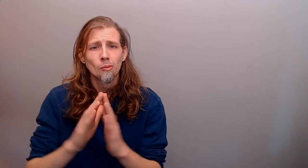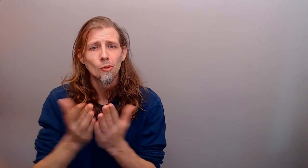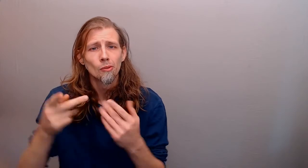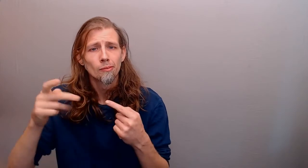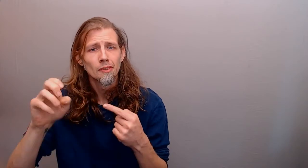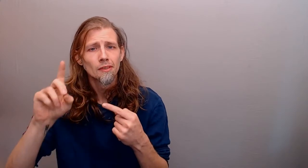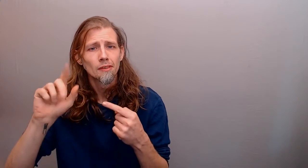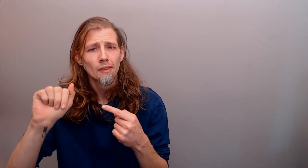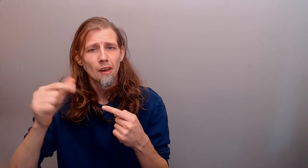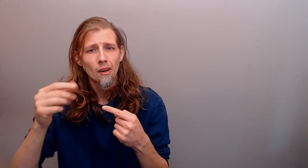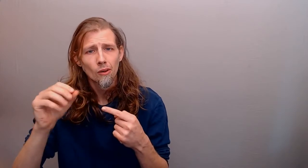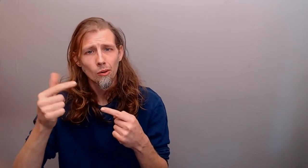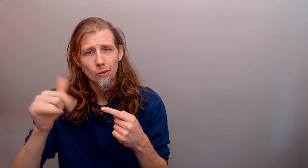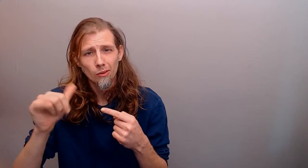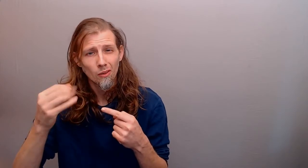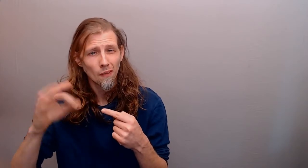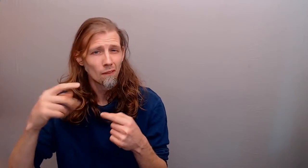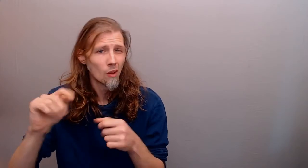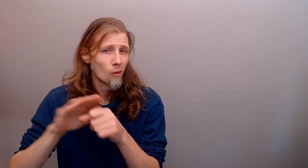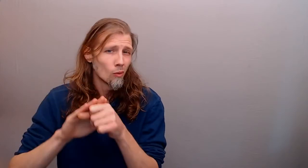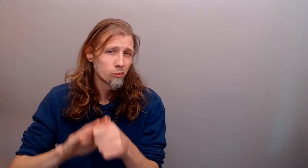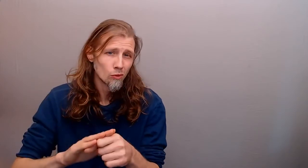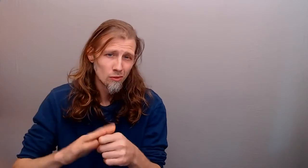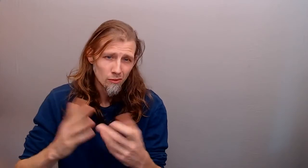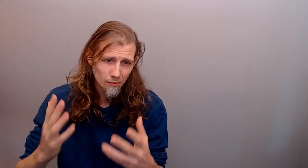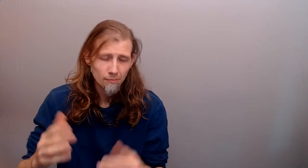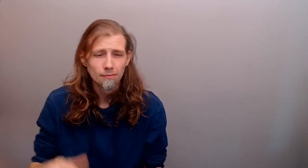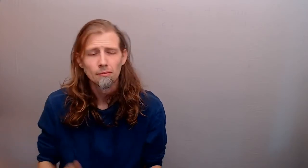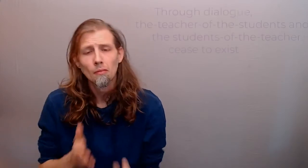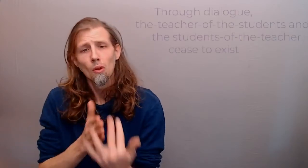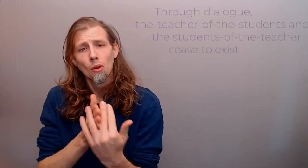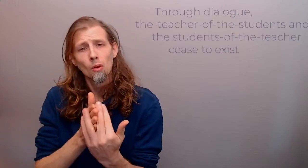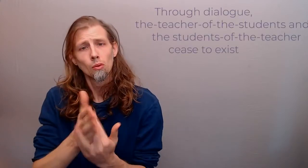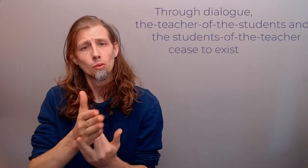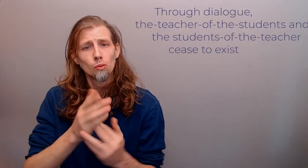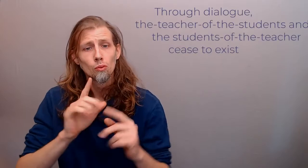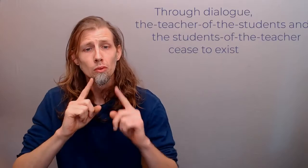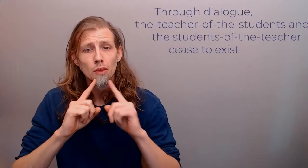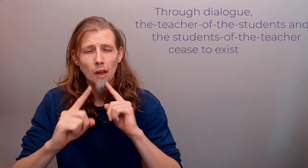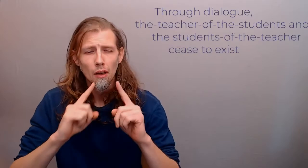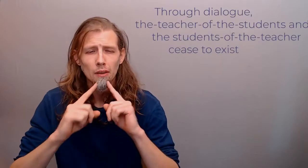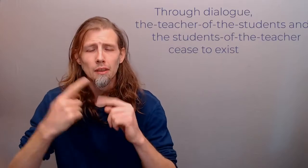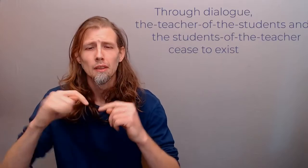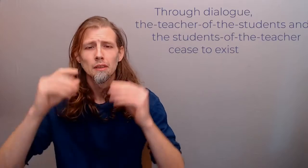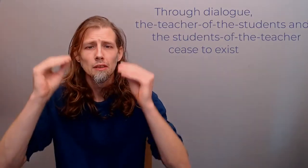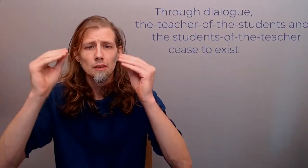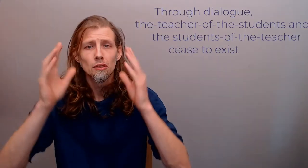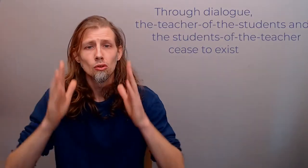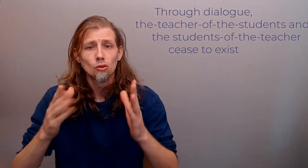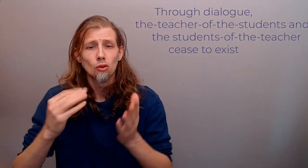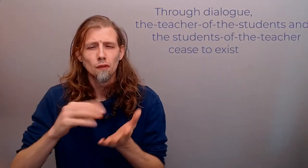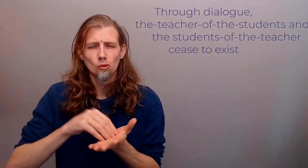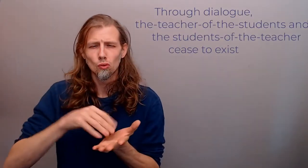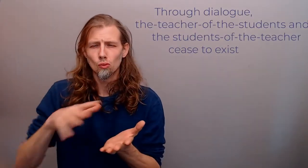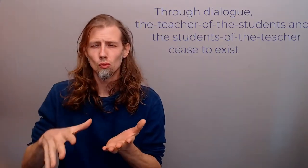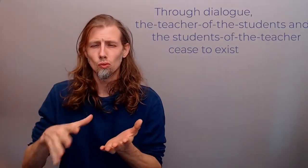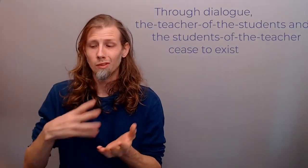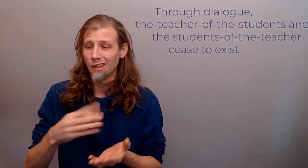It's a quote from his seminal book, Pedagogy of the Oppressed. Through dialogue, the teacher